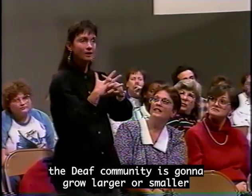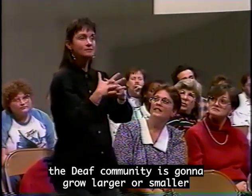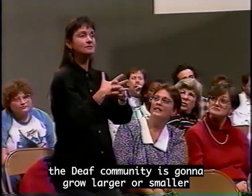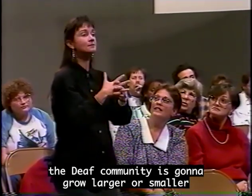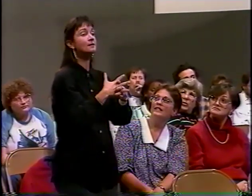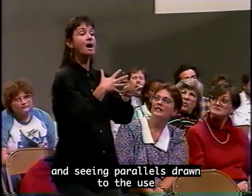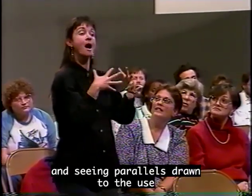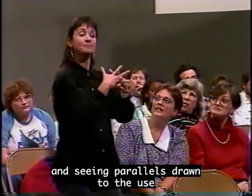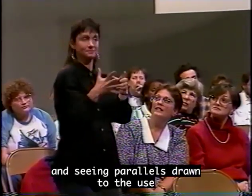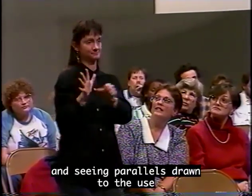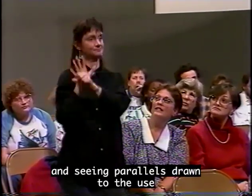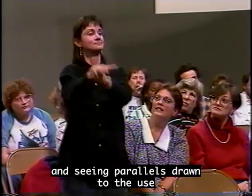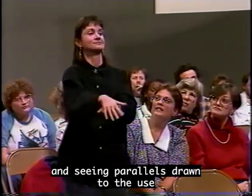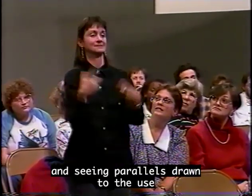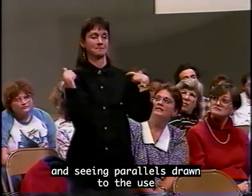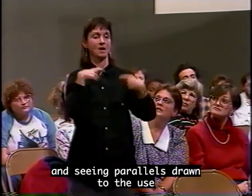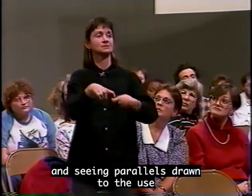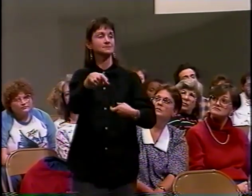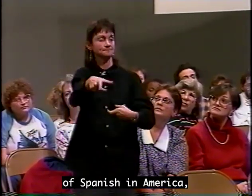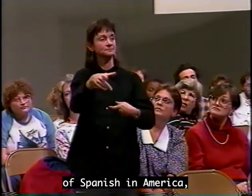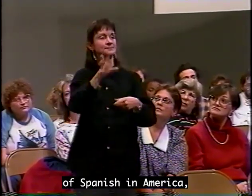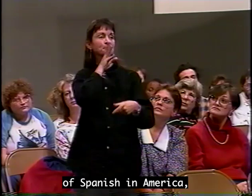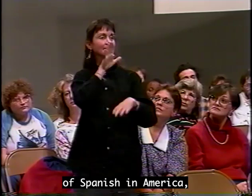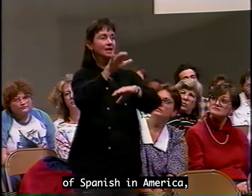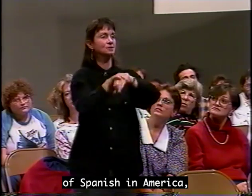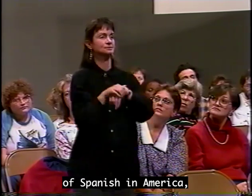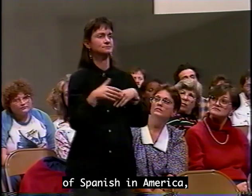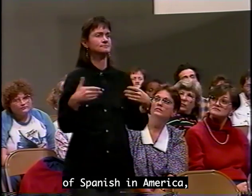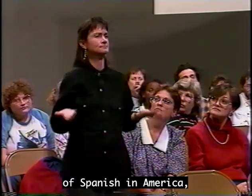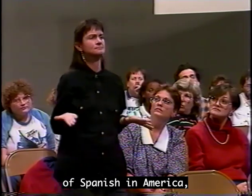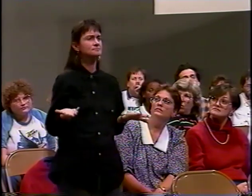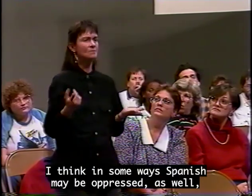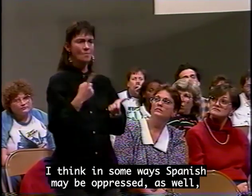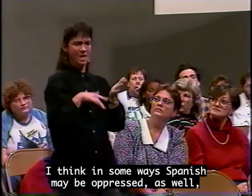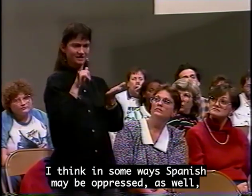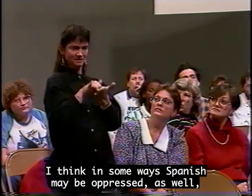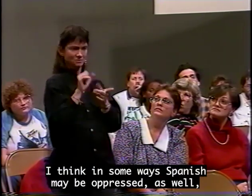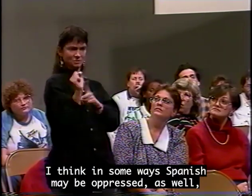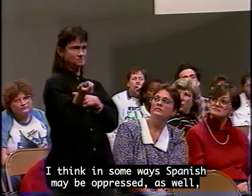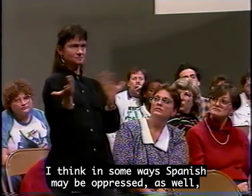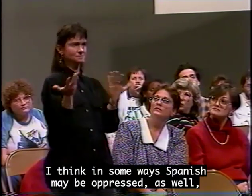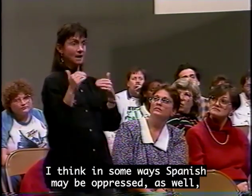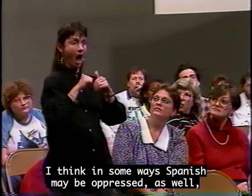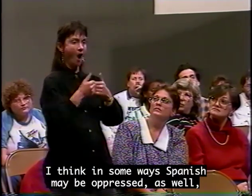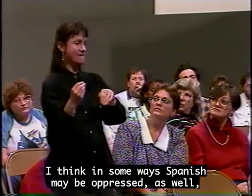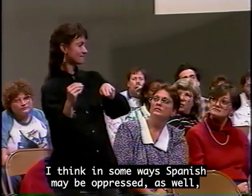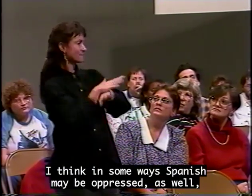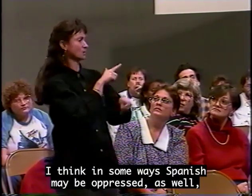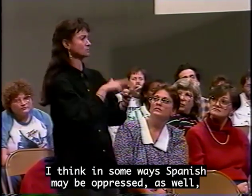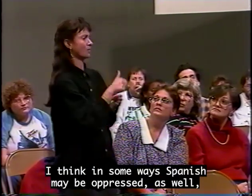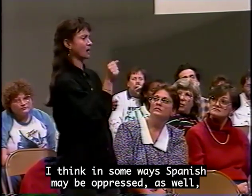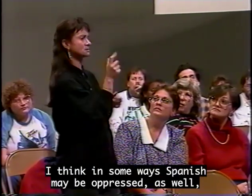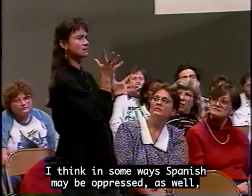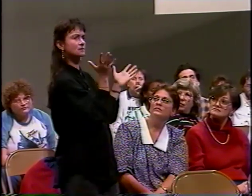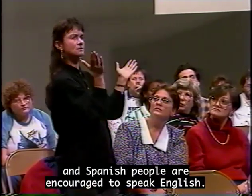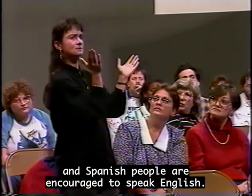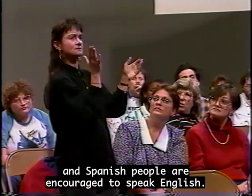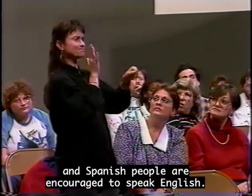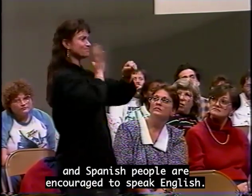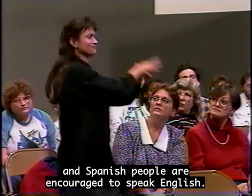smaller, and seeing parallels drawn to the use of Spanish in America, I think in some ways, Spanish may be oppressed as well, and Spanish people